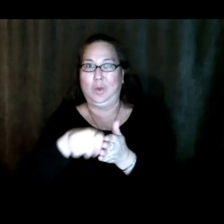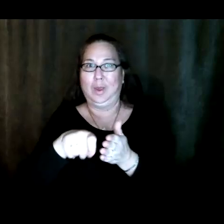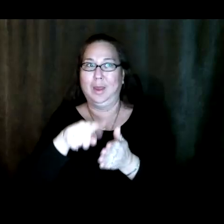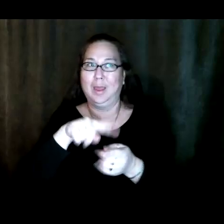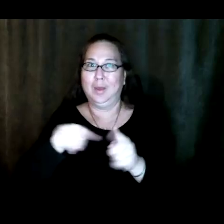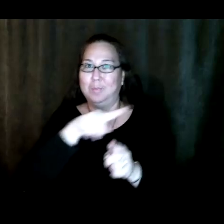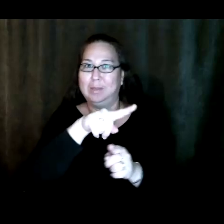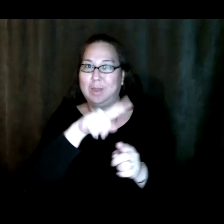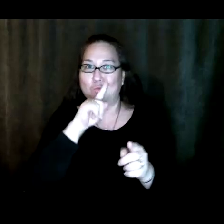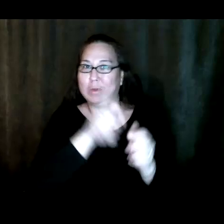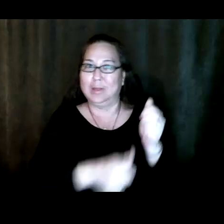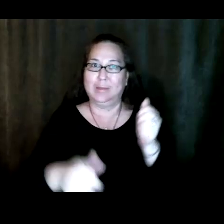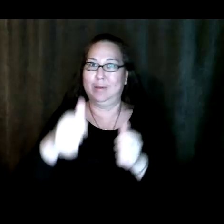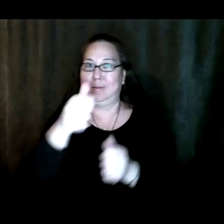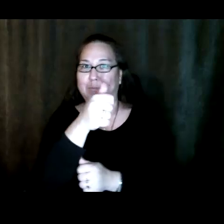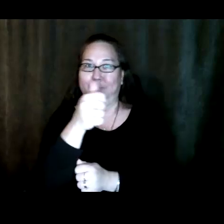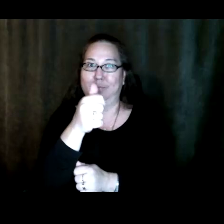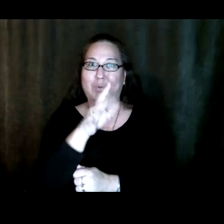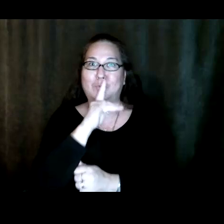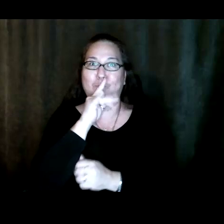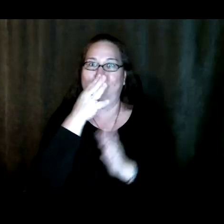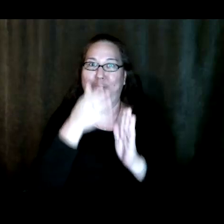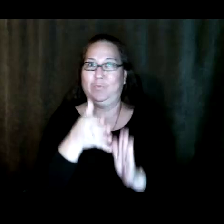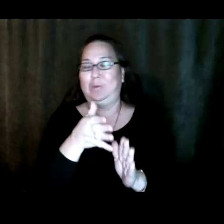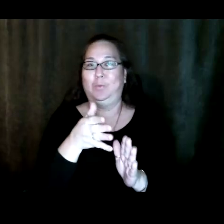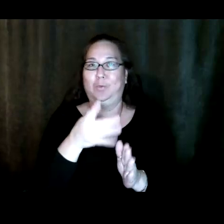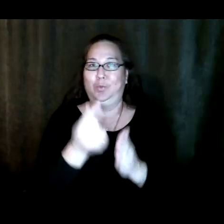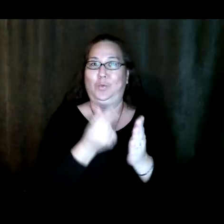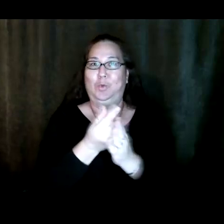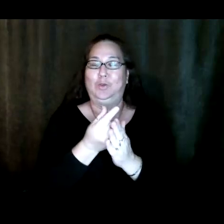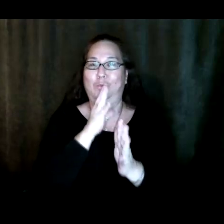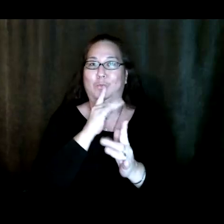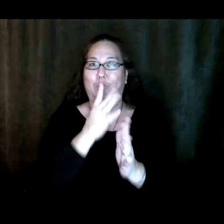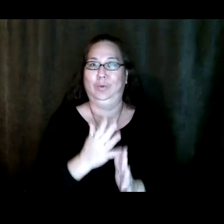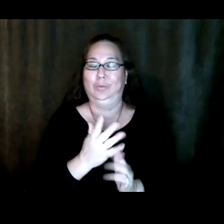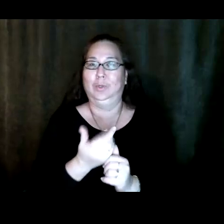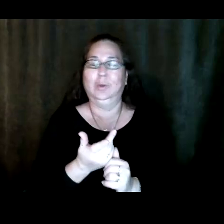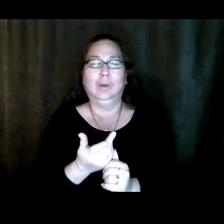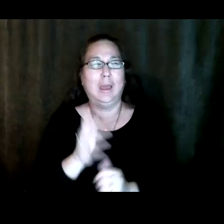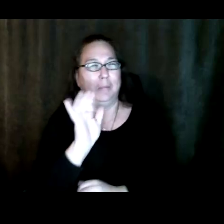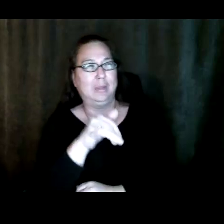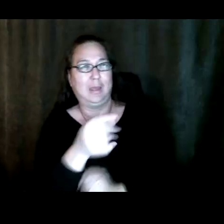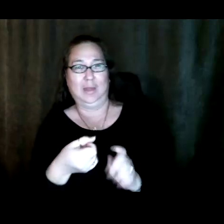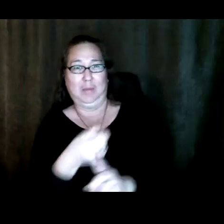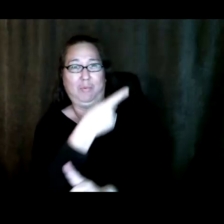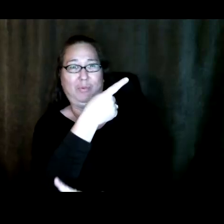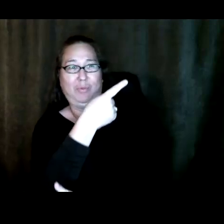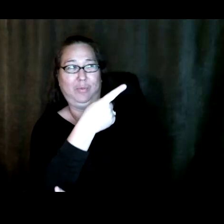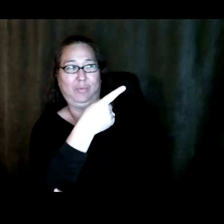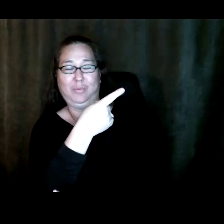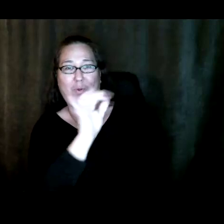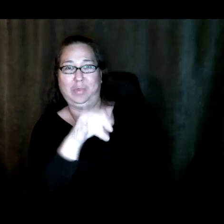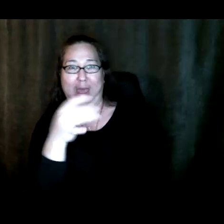pretty serious comment, whether it was one student or an off student, but just the idea that somebody that